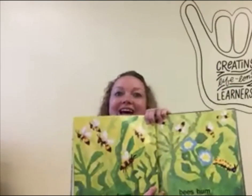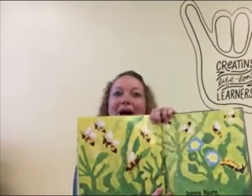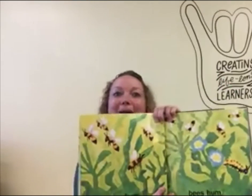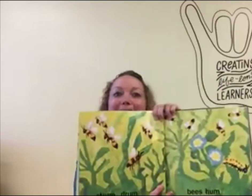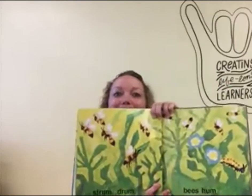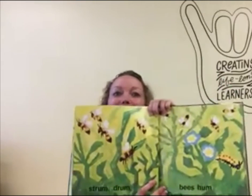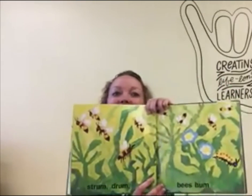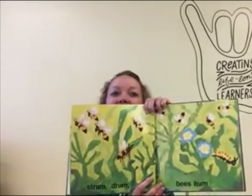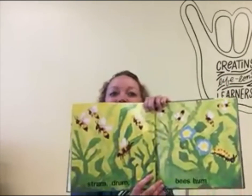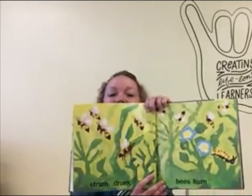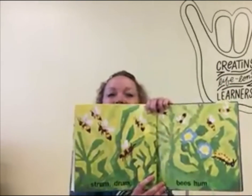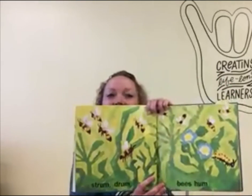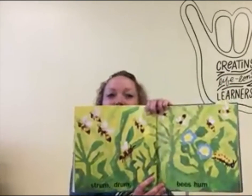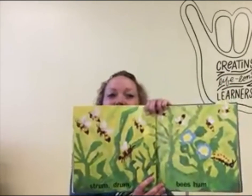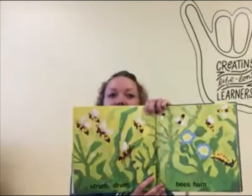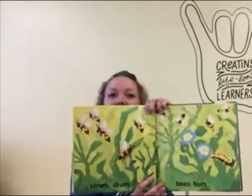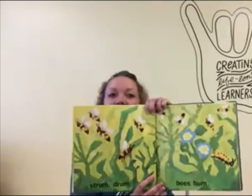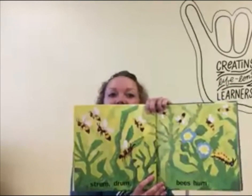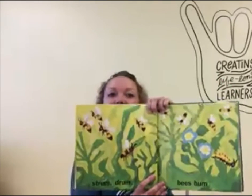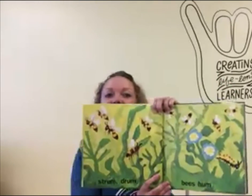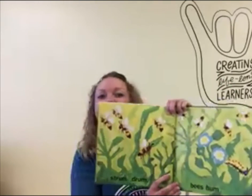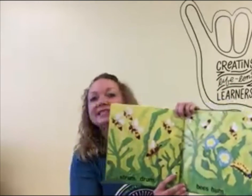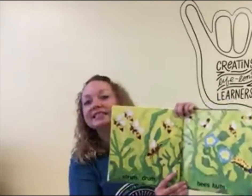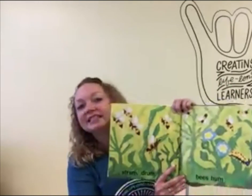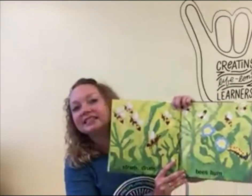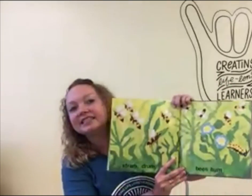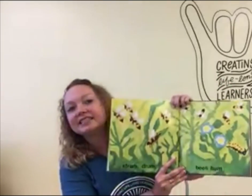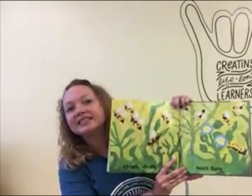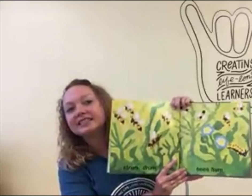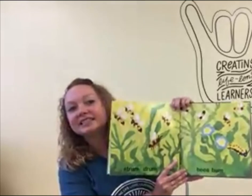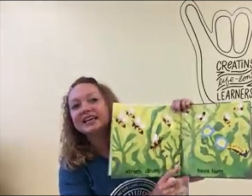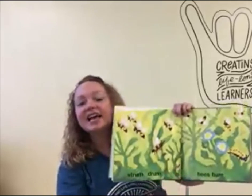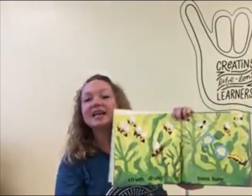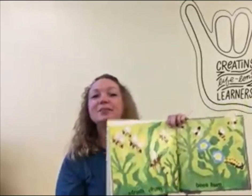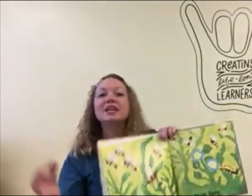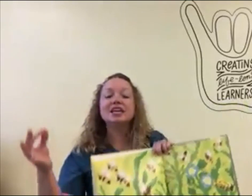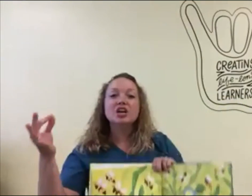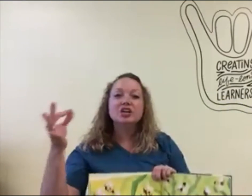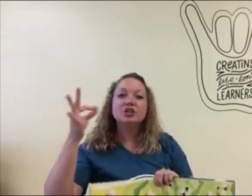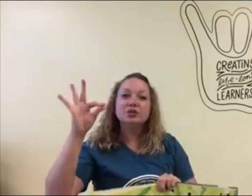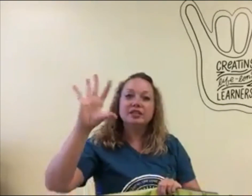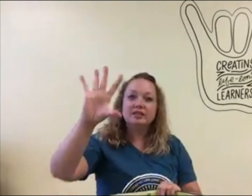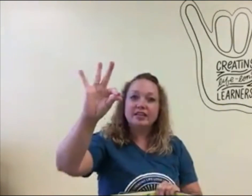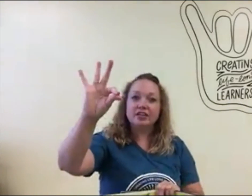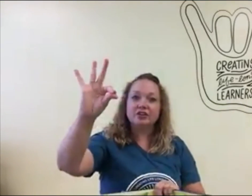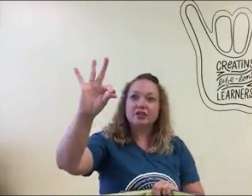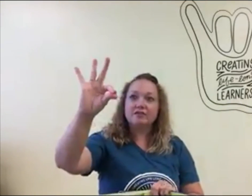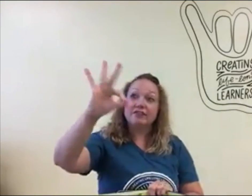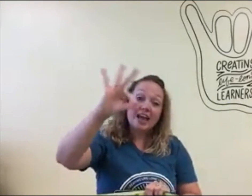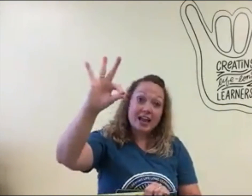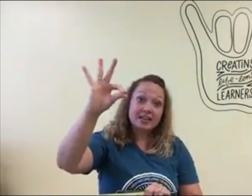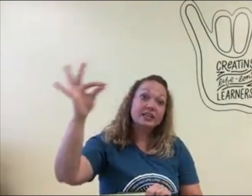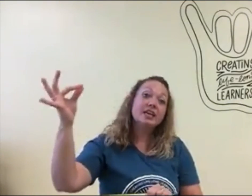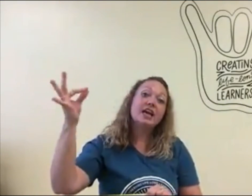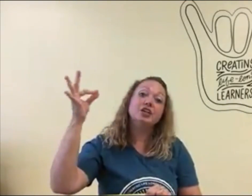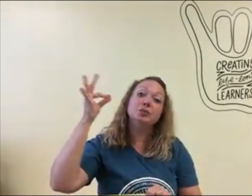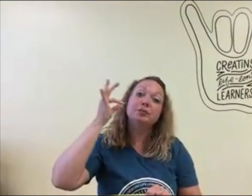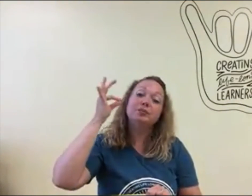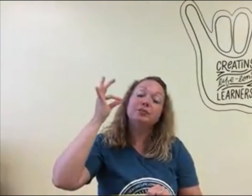hum. Make the sound of a bee. Bzzz. And a bee, you take your fly hand and you hit your